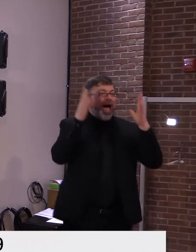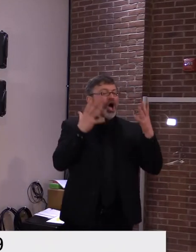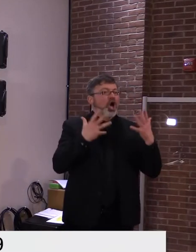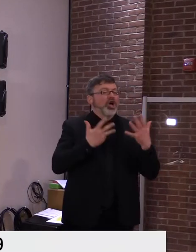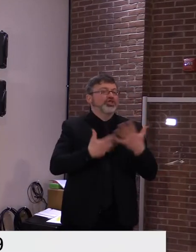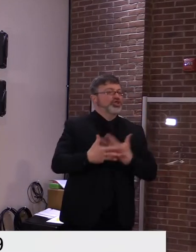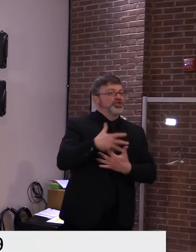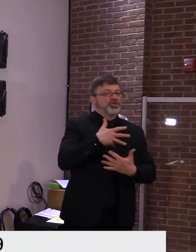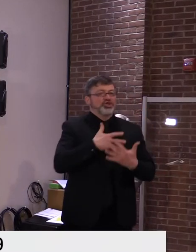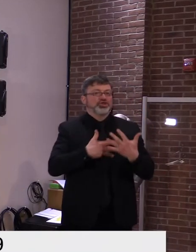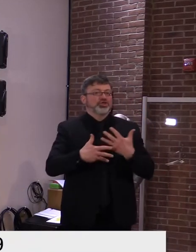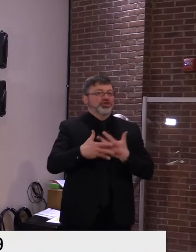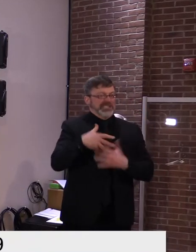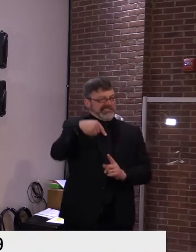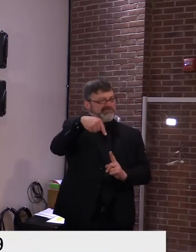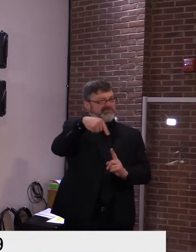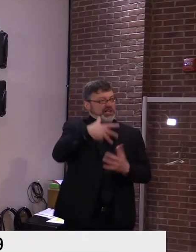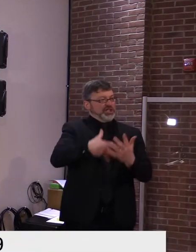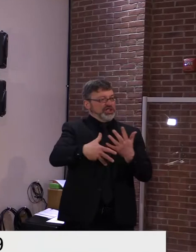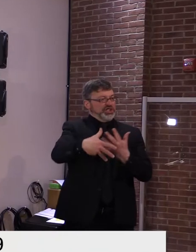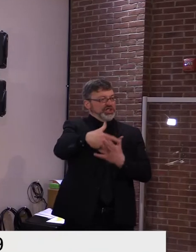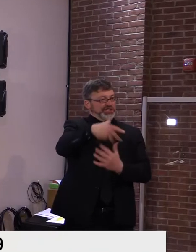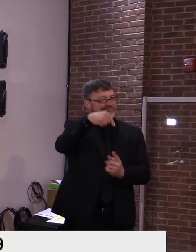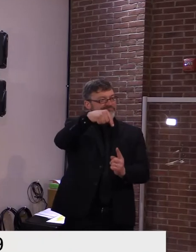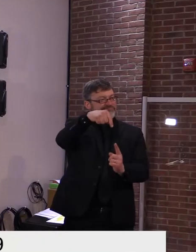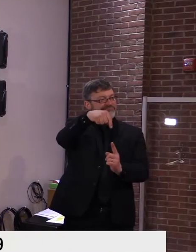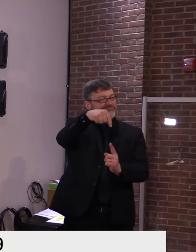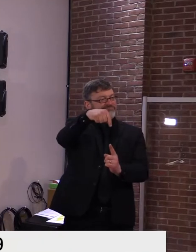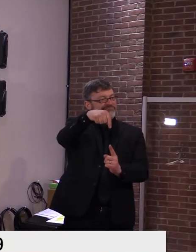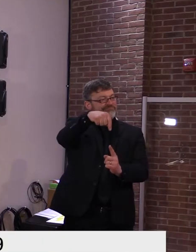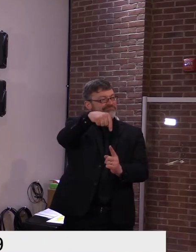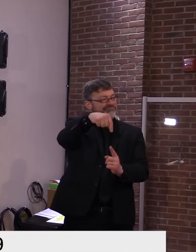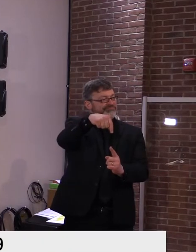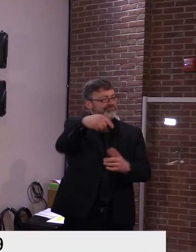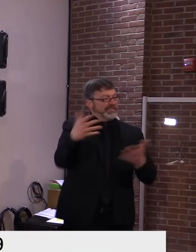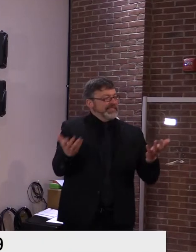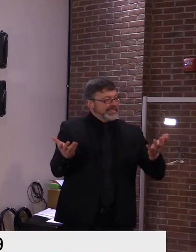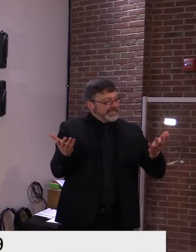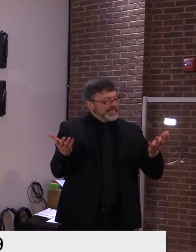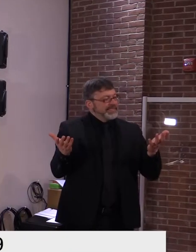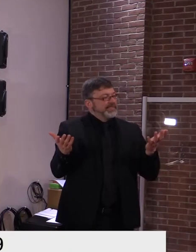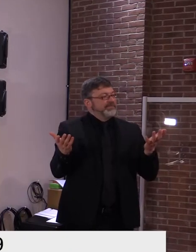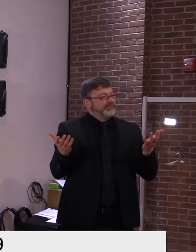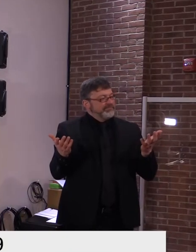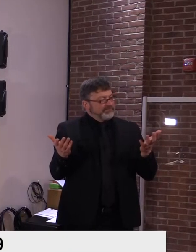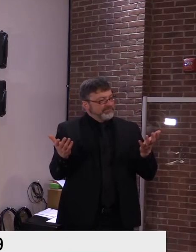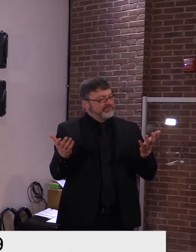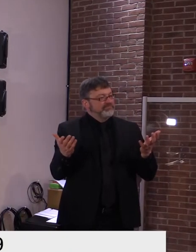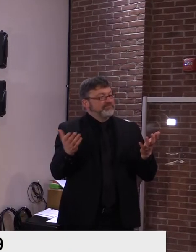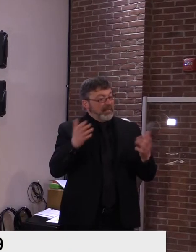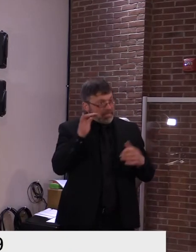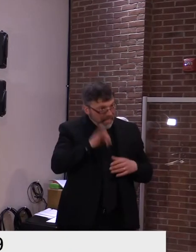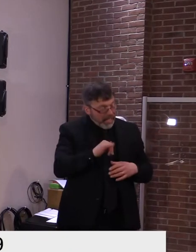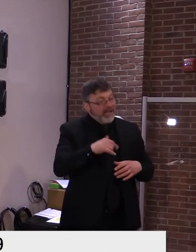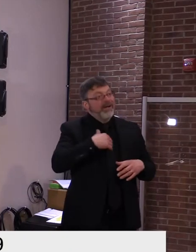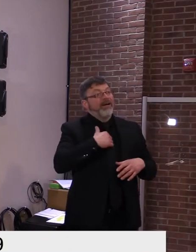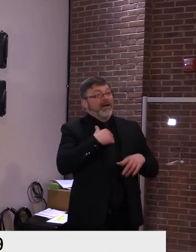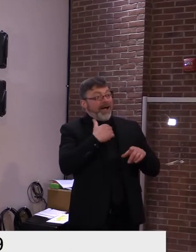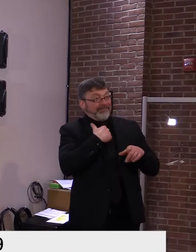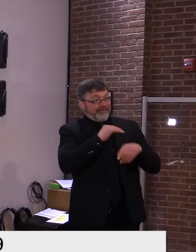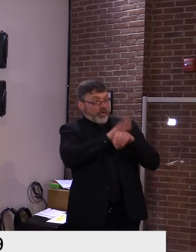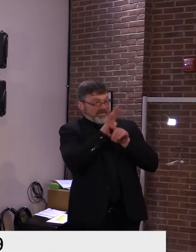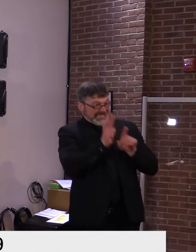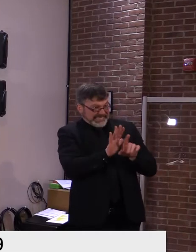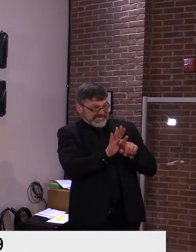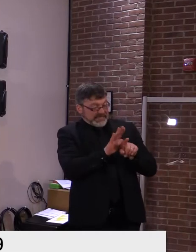Vermont, increased circulation of the more easily transmissible variants, especially the B.1.1.7 United